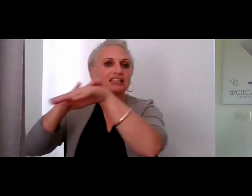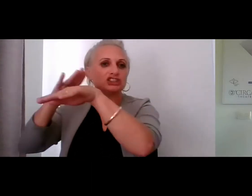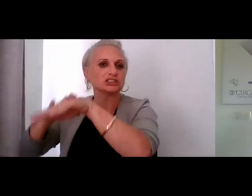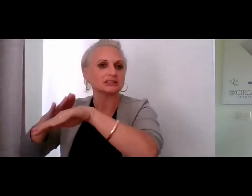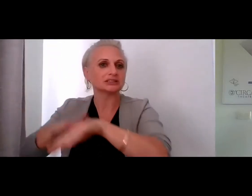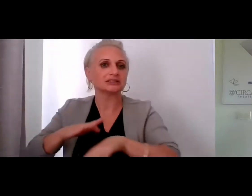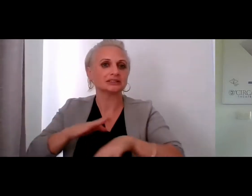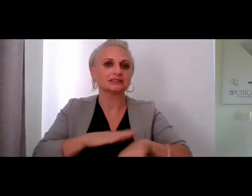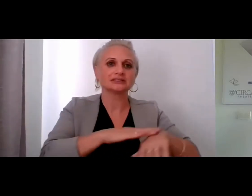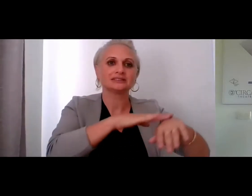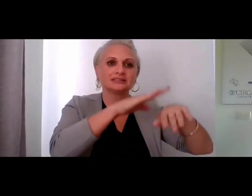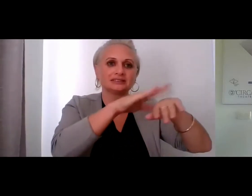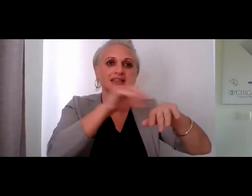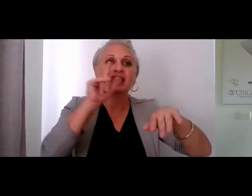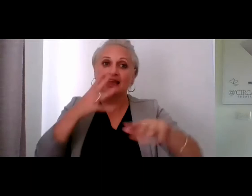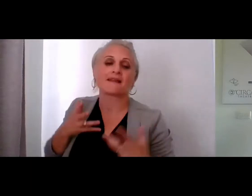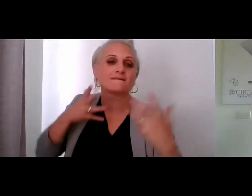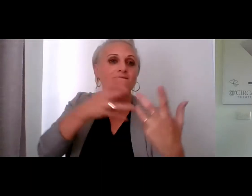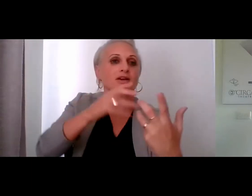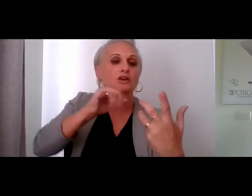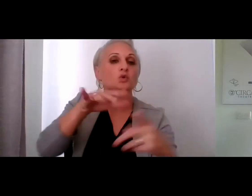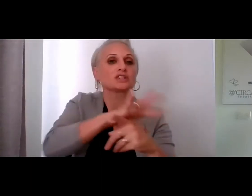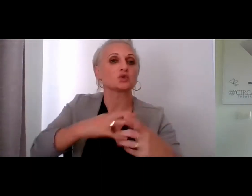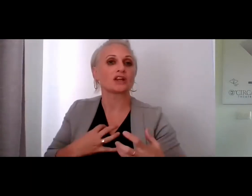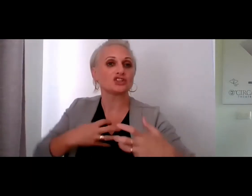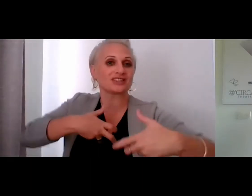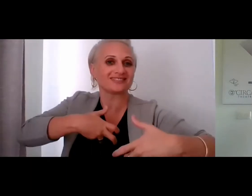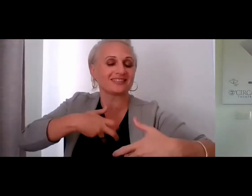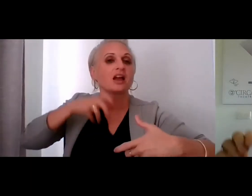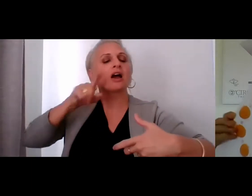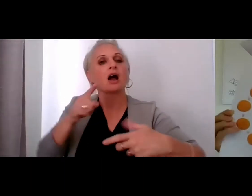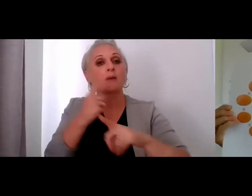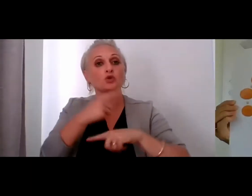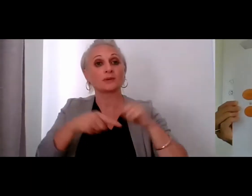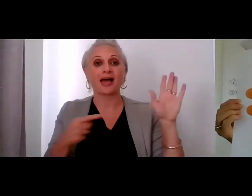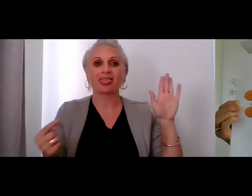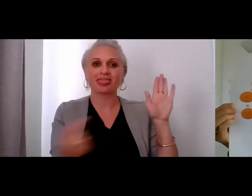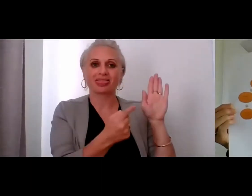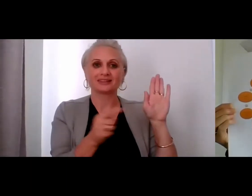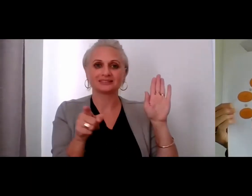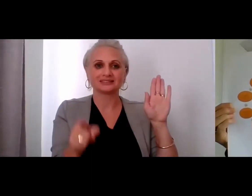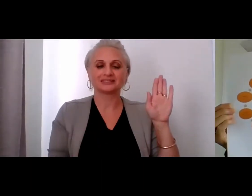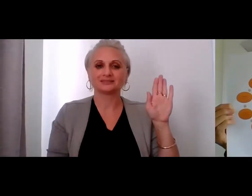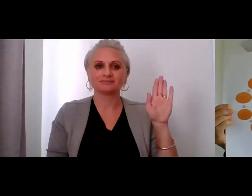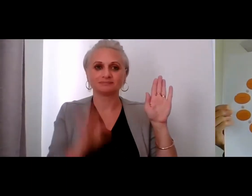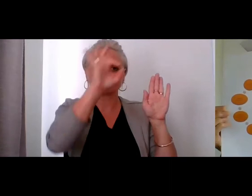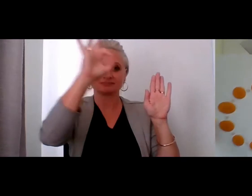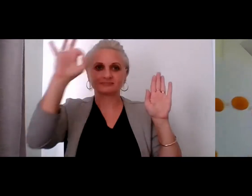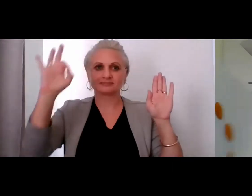fit your situation. I am referring to this diagram of the policy